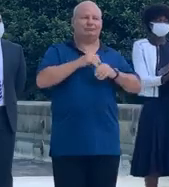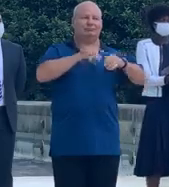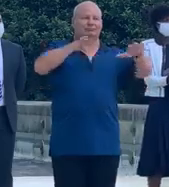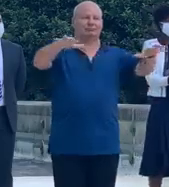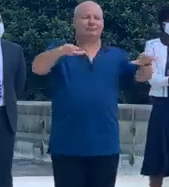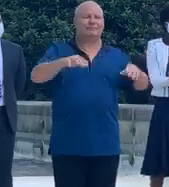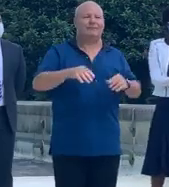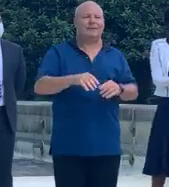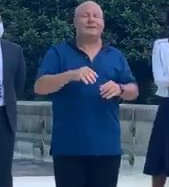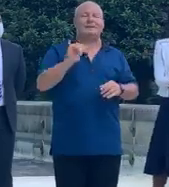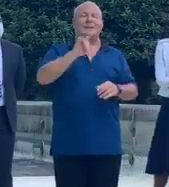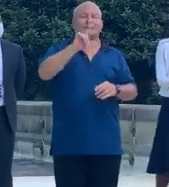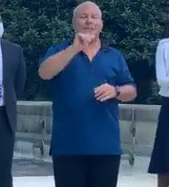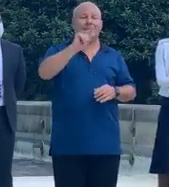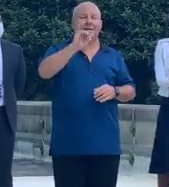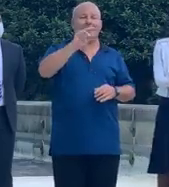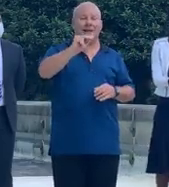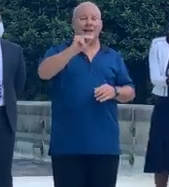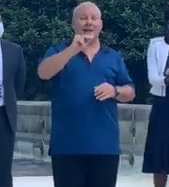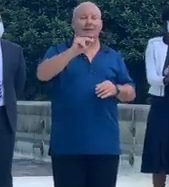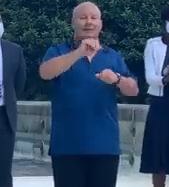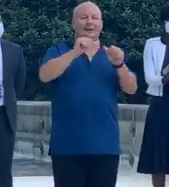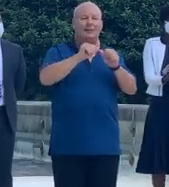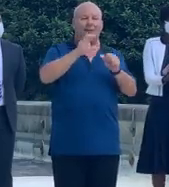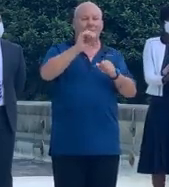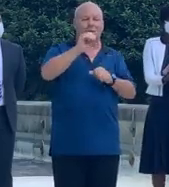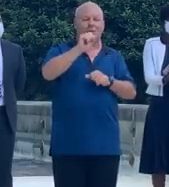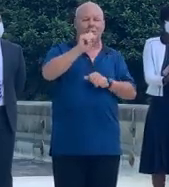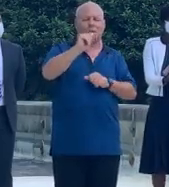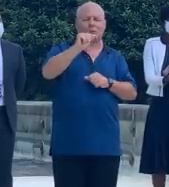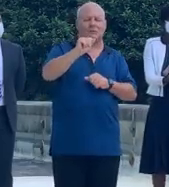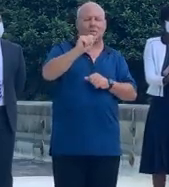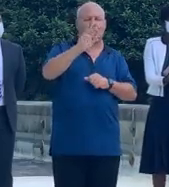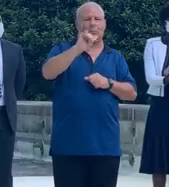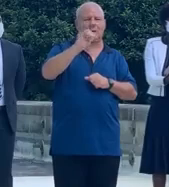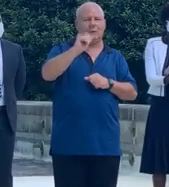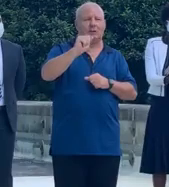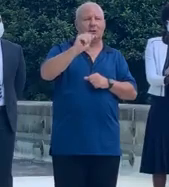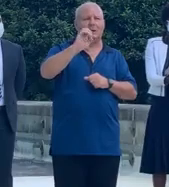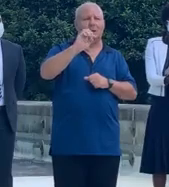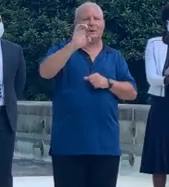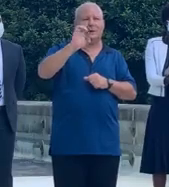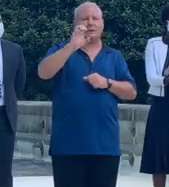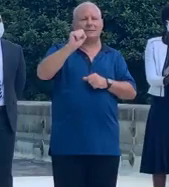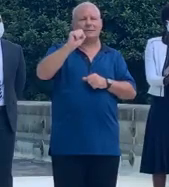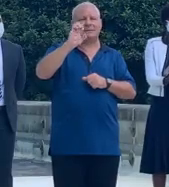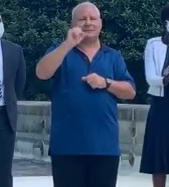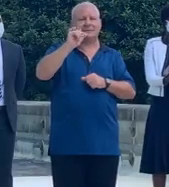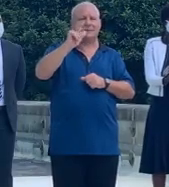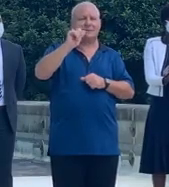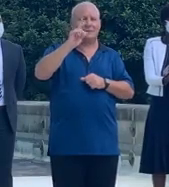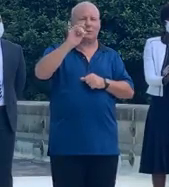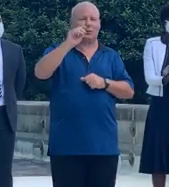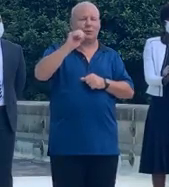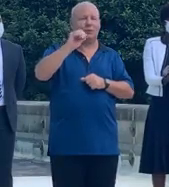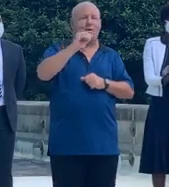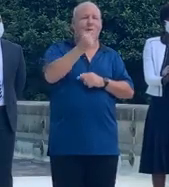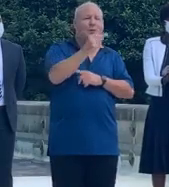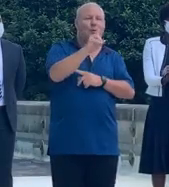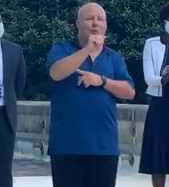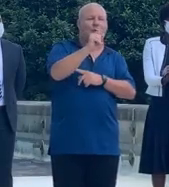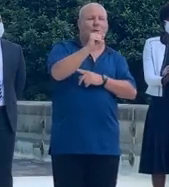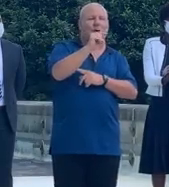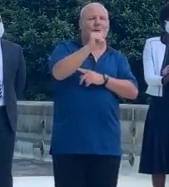whereas the Latin American countries of Costa Rica, El Salvador, Guatemala, Honduras,